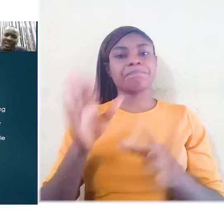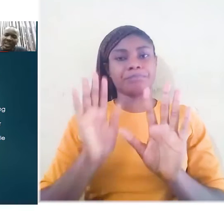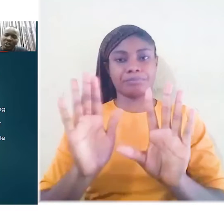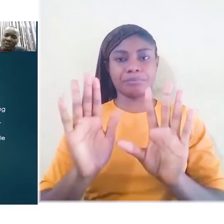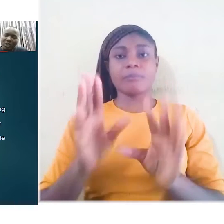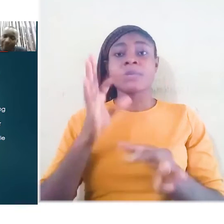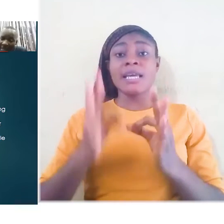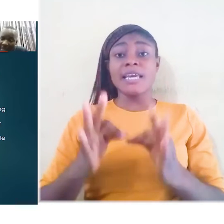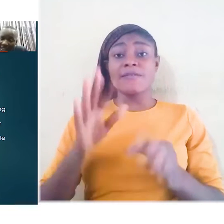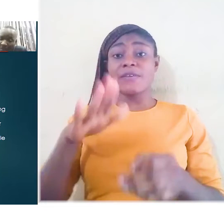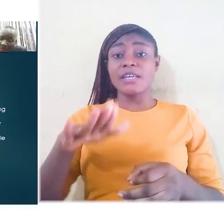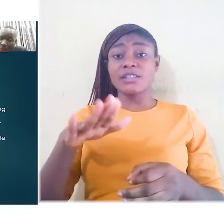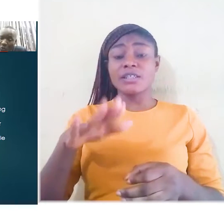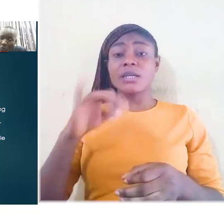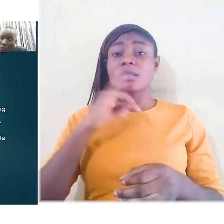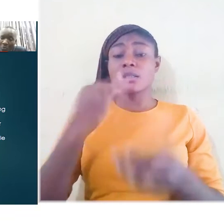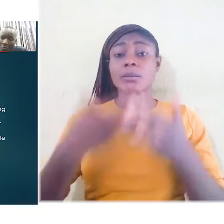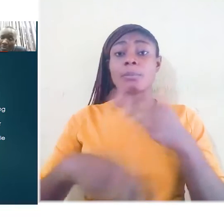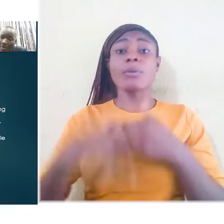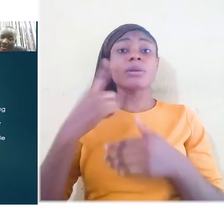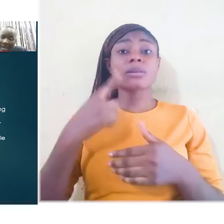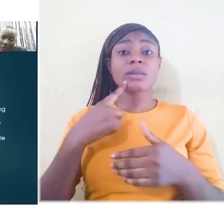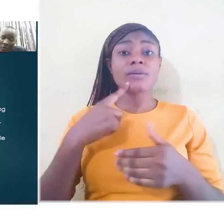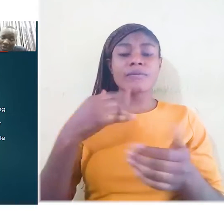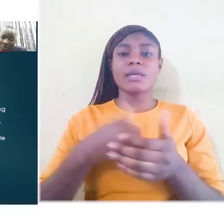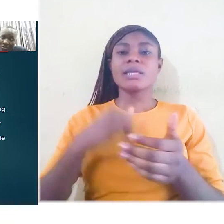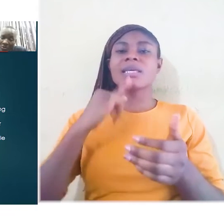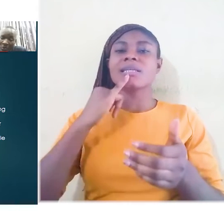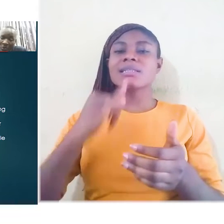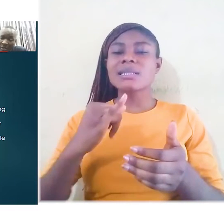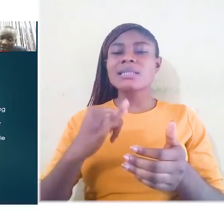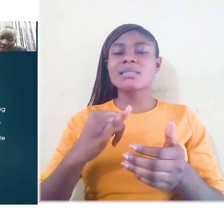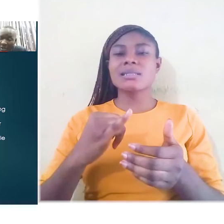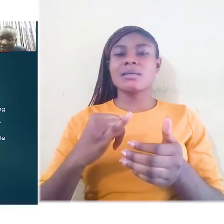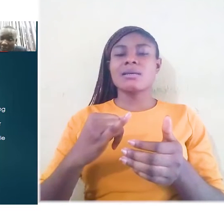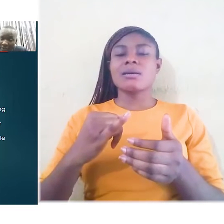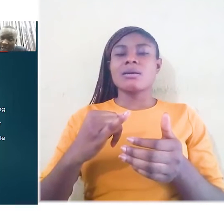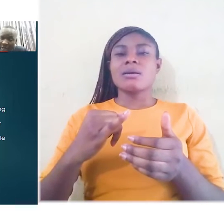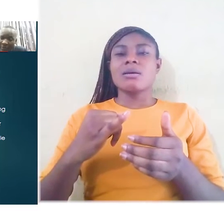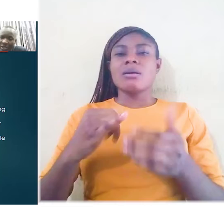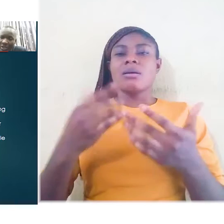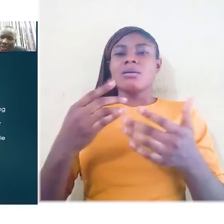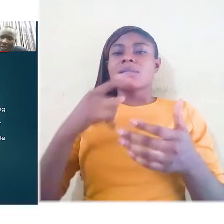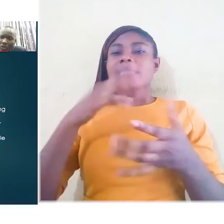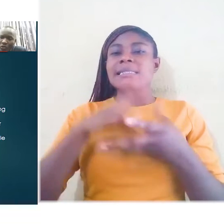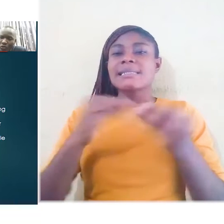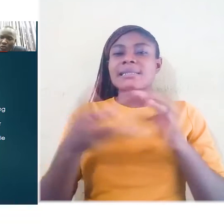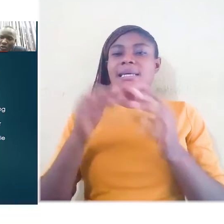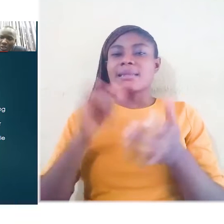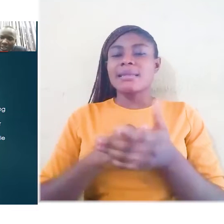expected that the parents who probably have no or little knowledge of sign language, so it's expected